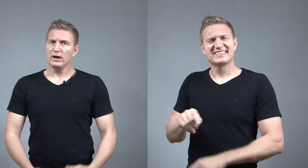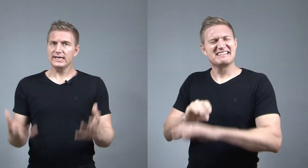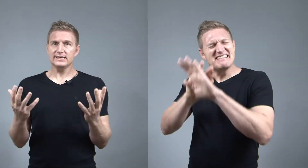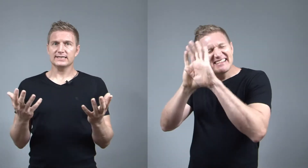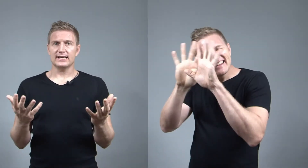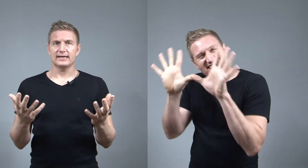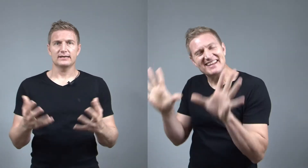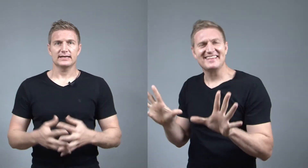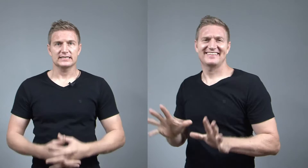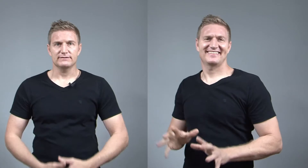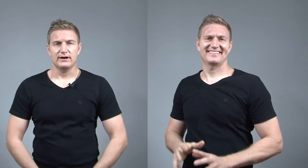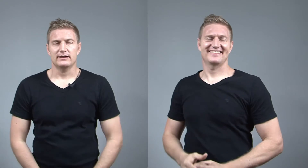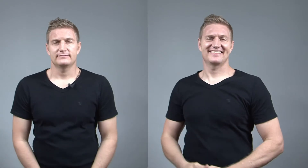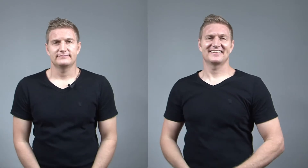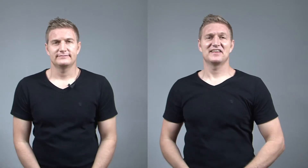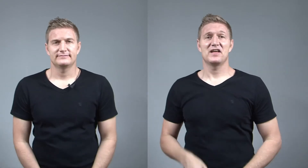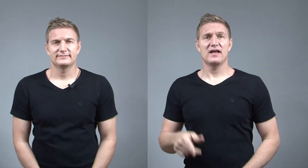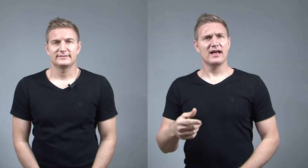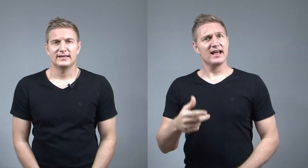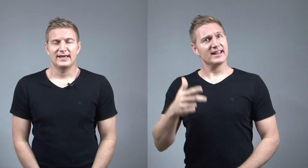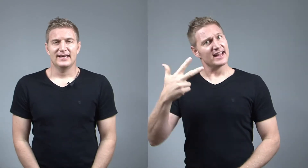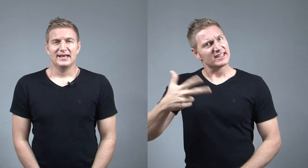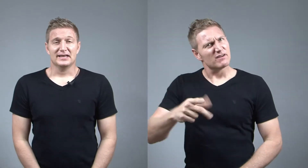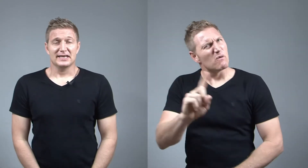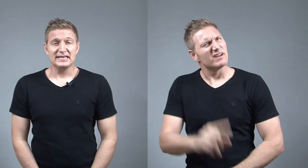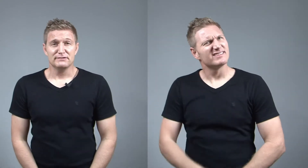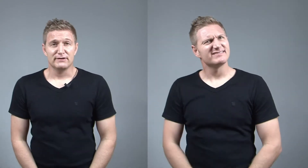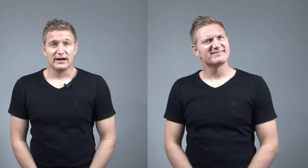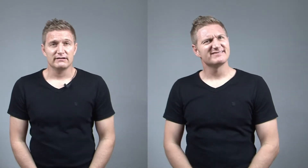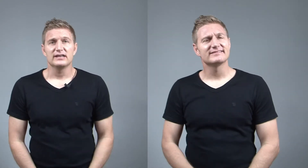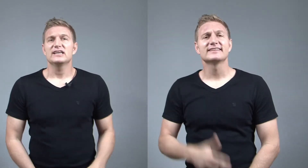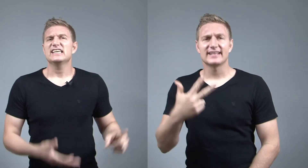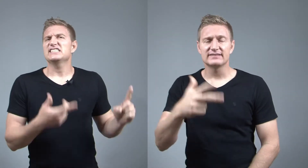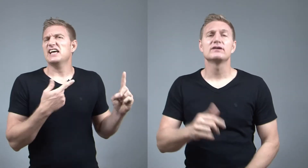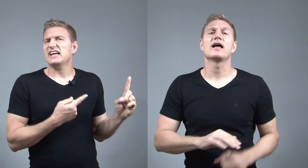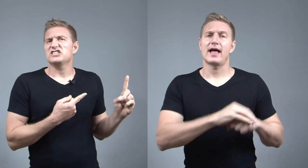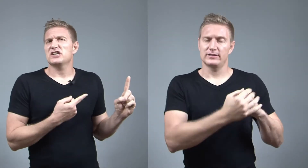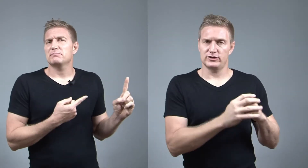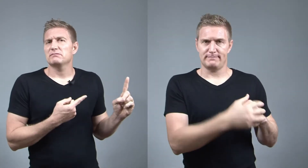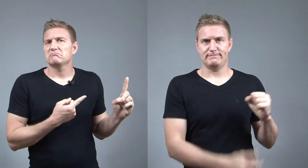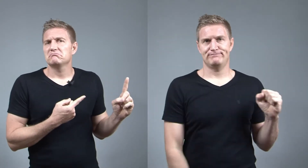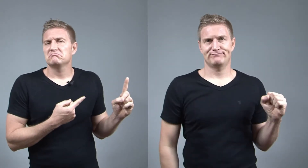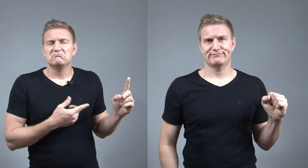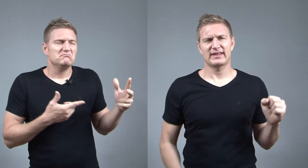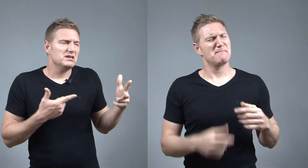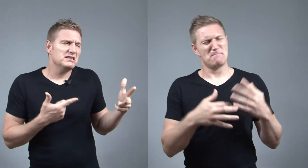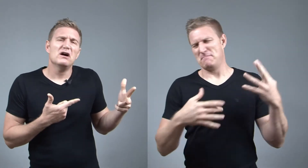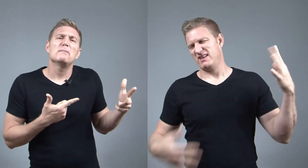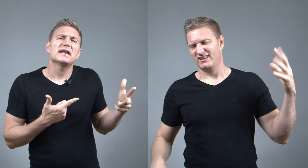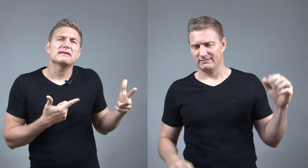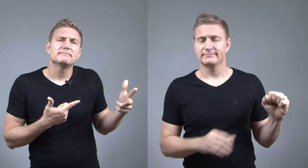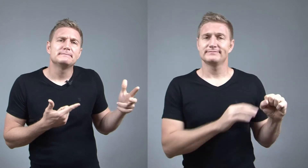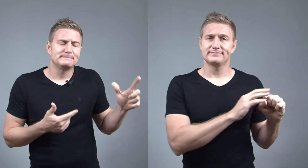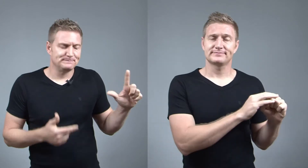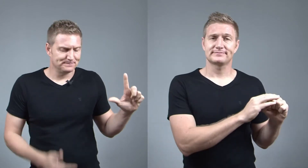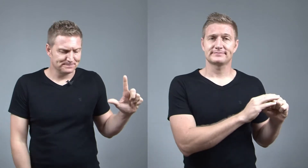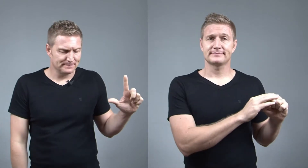is a classifier? A classifier is a hand shape, and there are many.